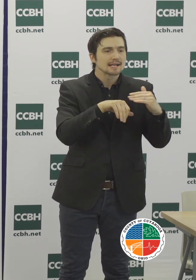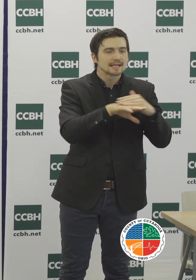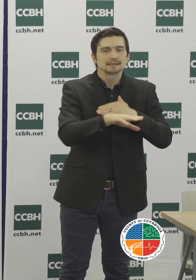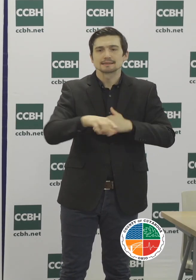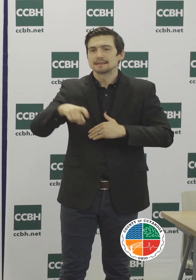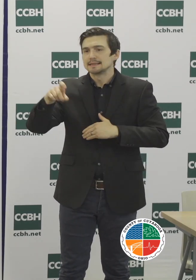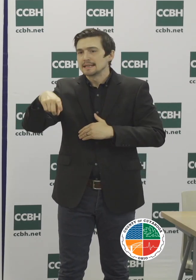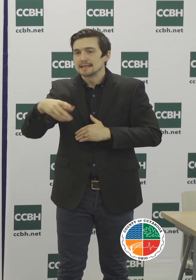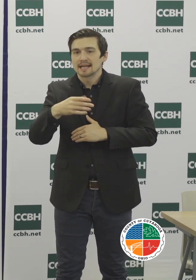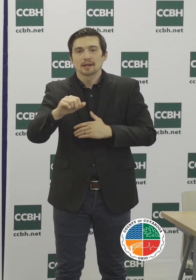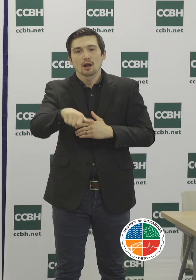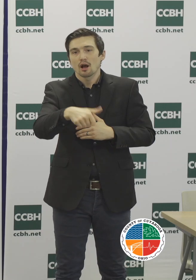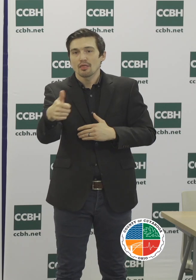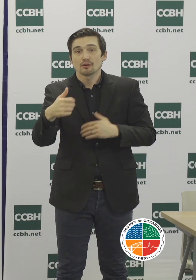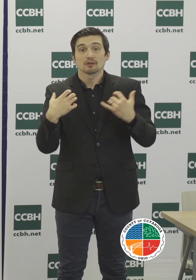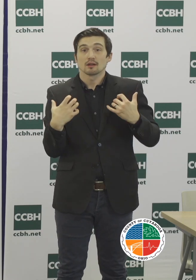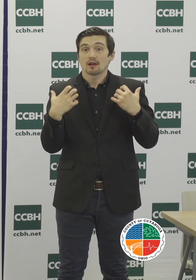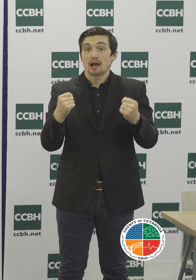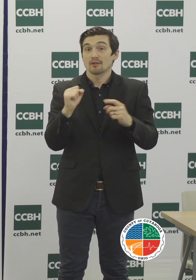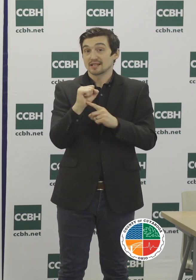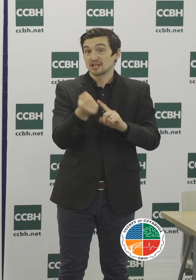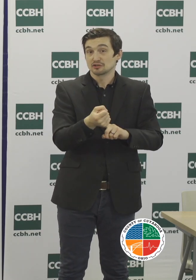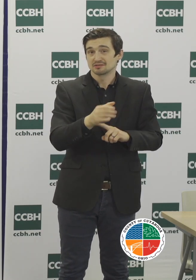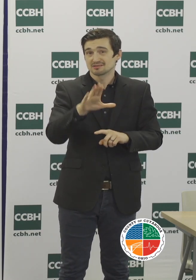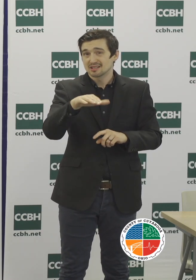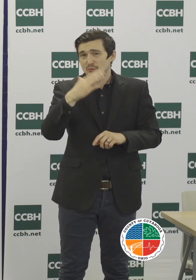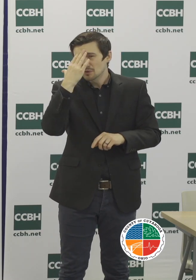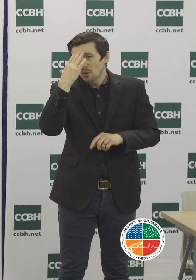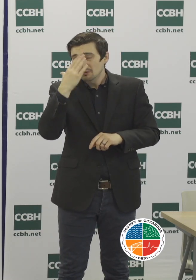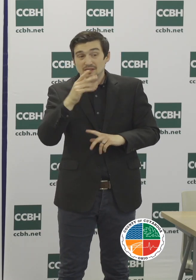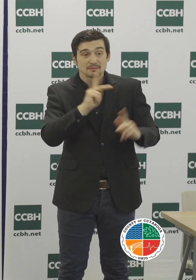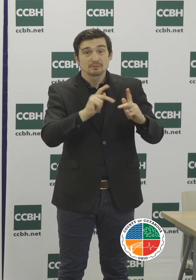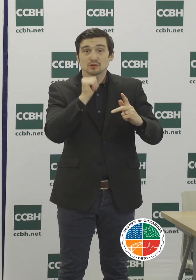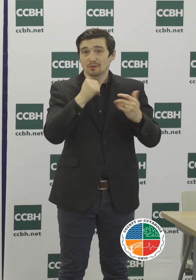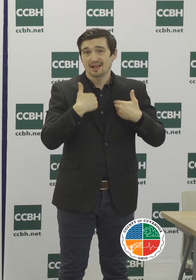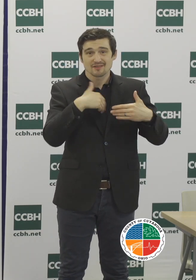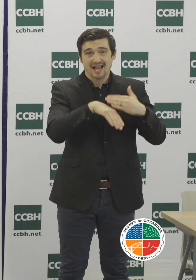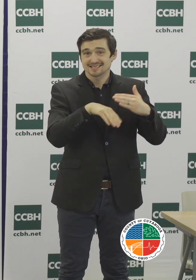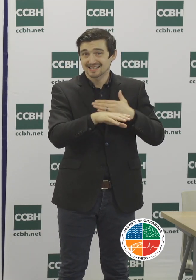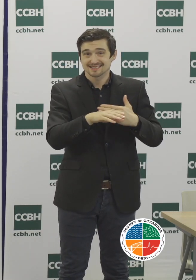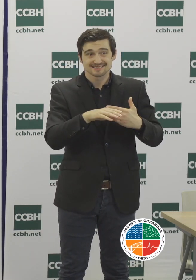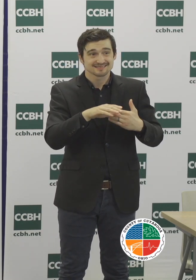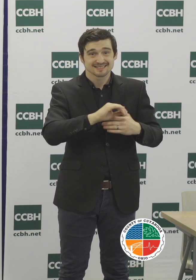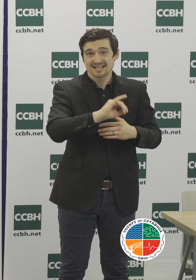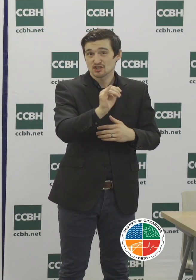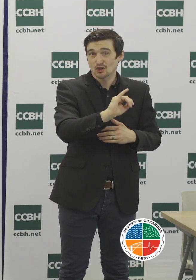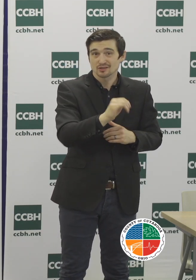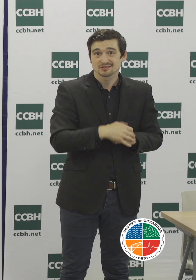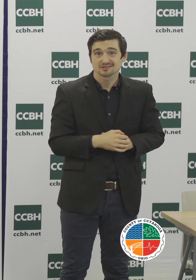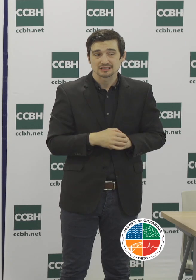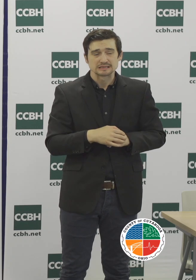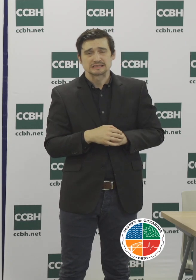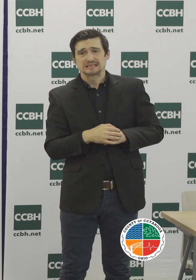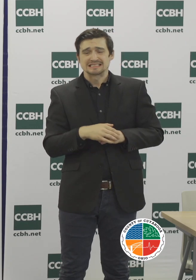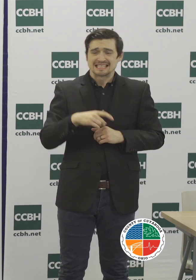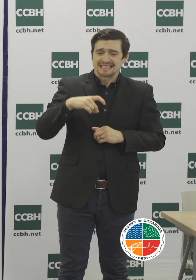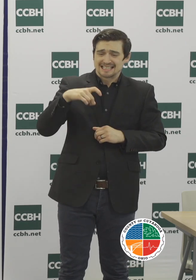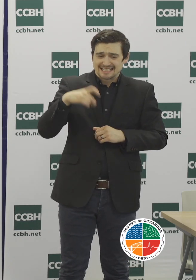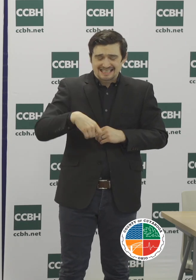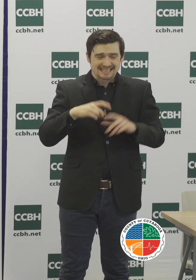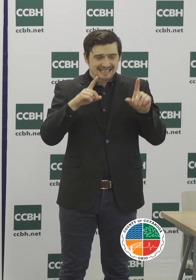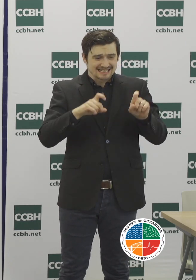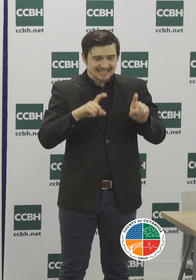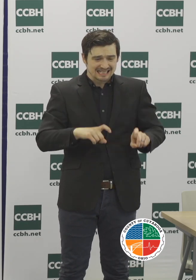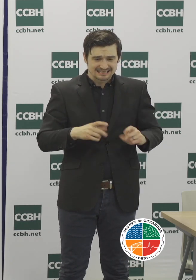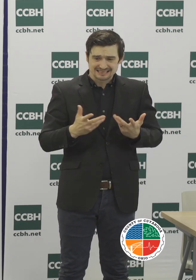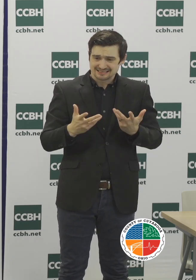and underlying health conditions. We know there are folks that don't have access to health insurance and need a test. They have symptoms and